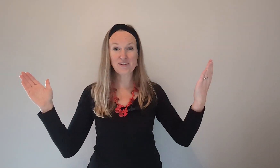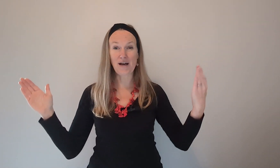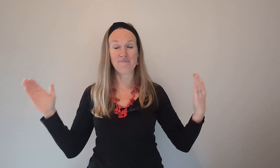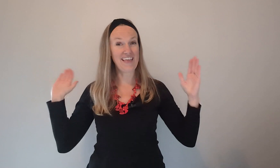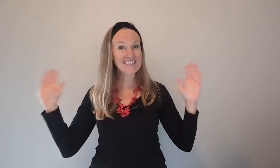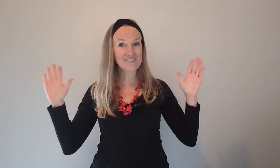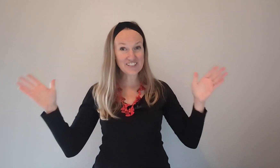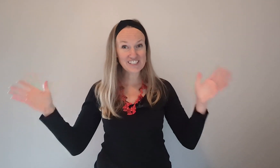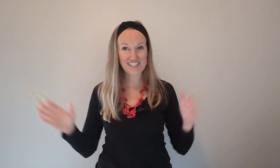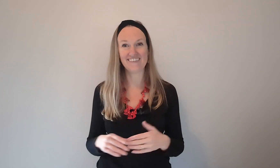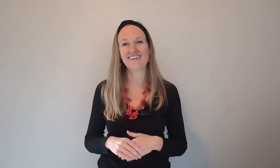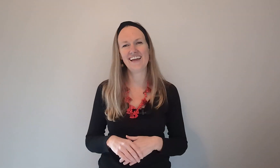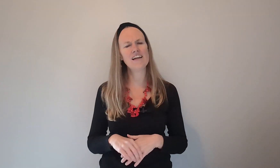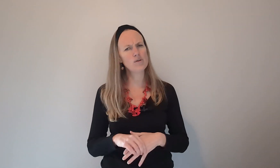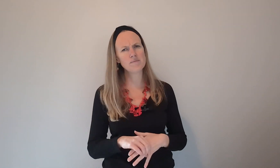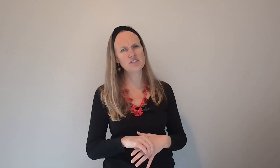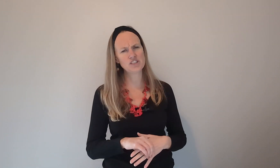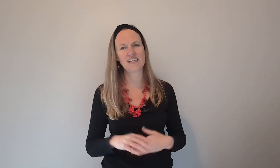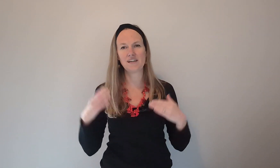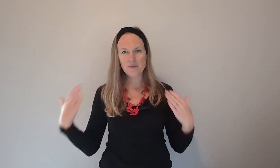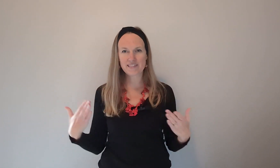top. That's verse 2. Okay, I know hymns are tricky. Just